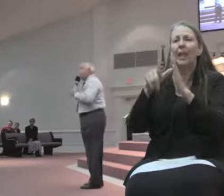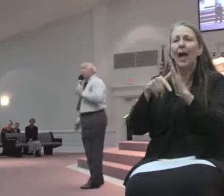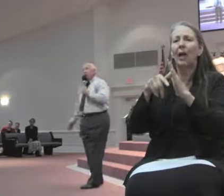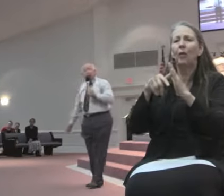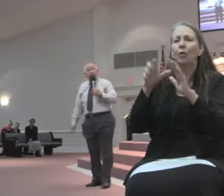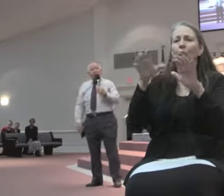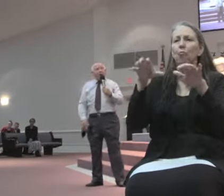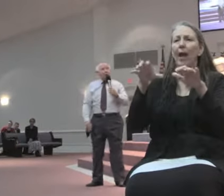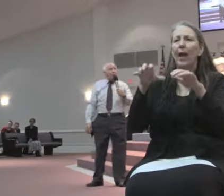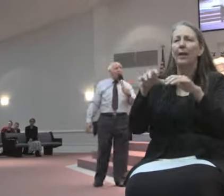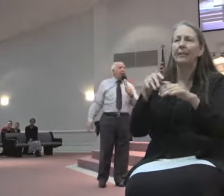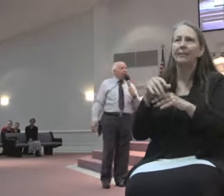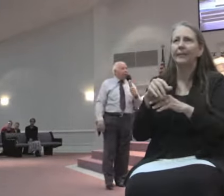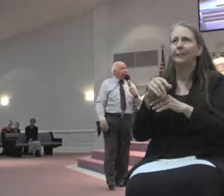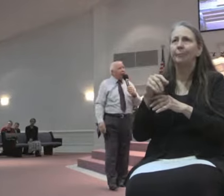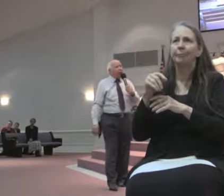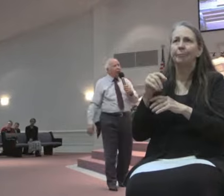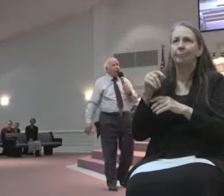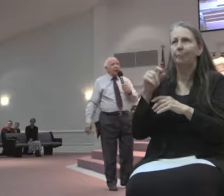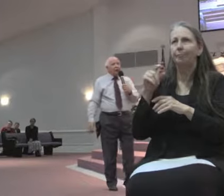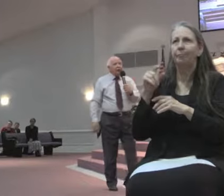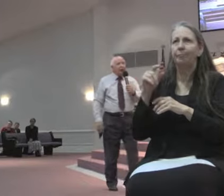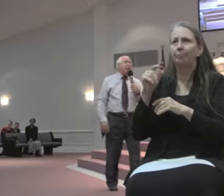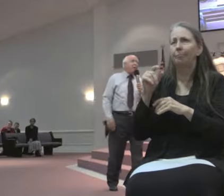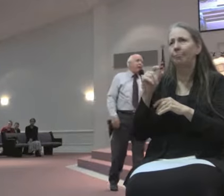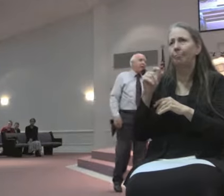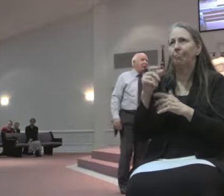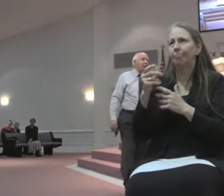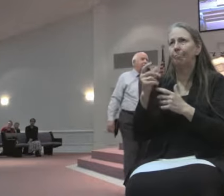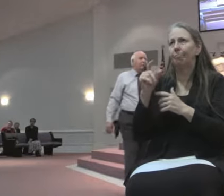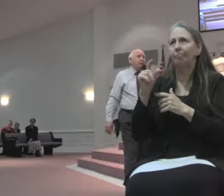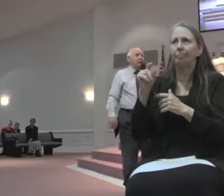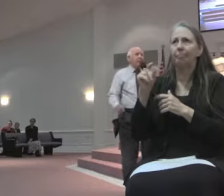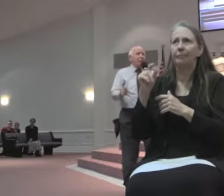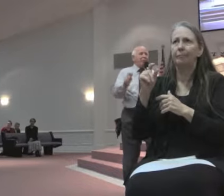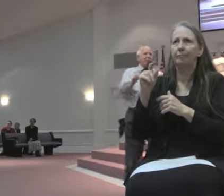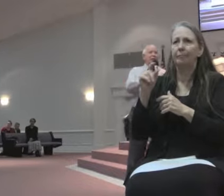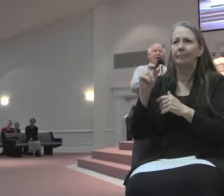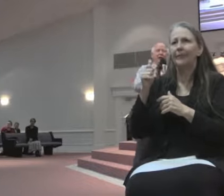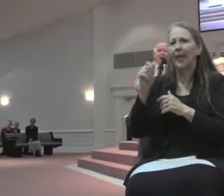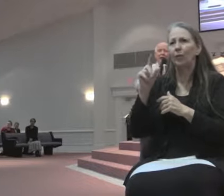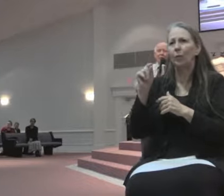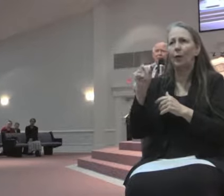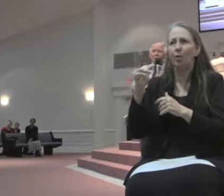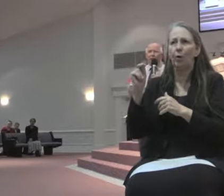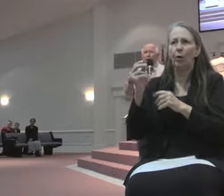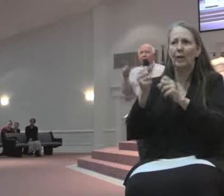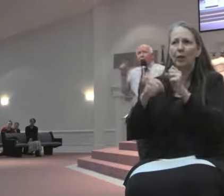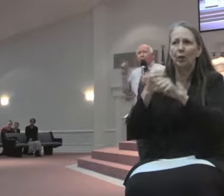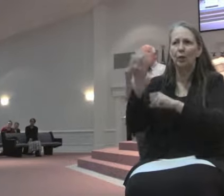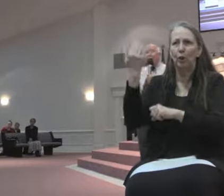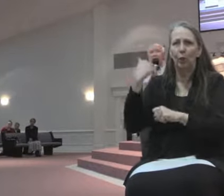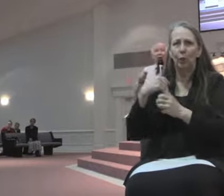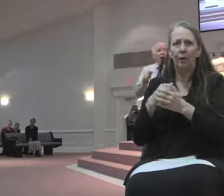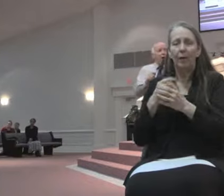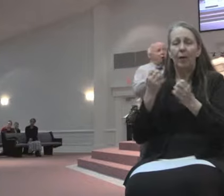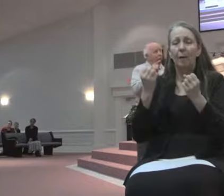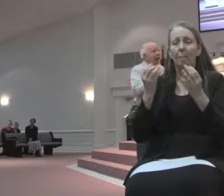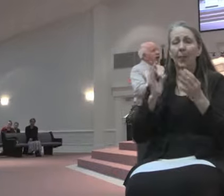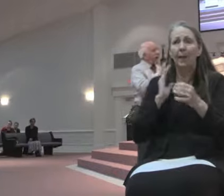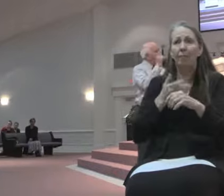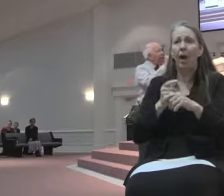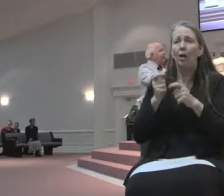back in 10 and 20 and 30. Let me tell you something. Back during that time, many of